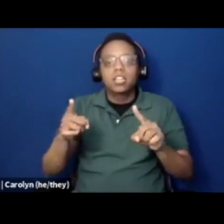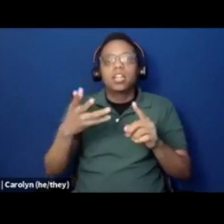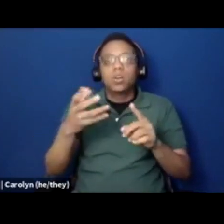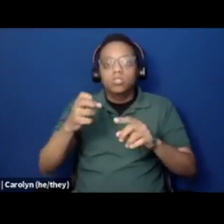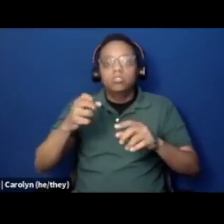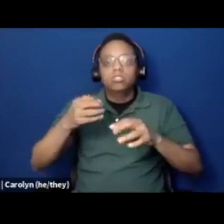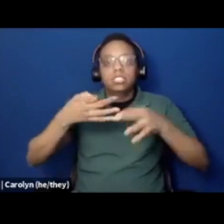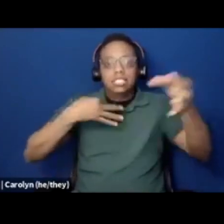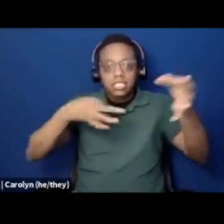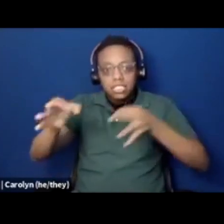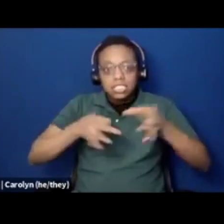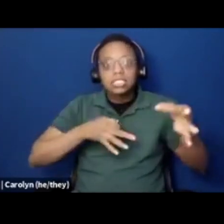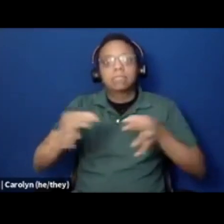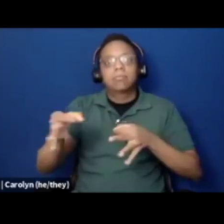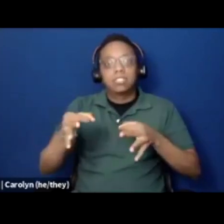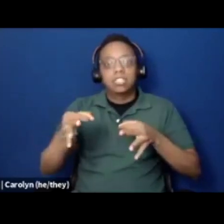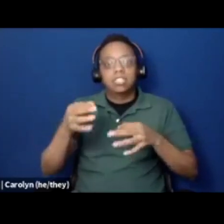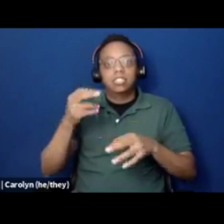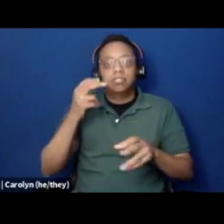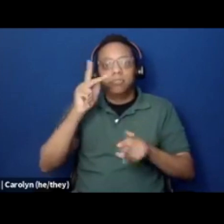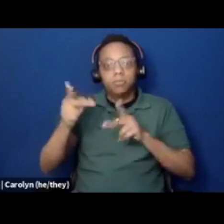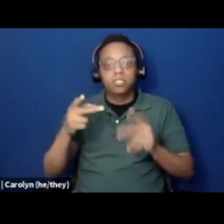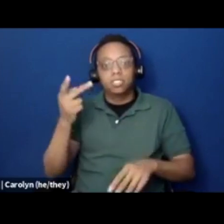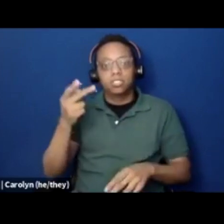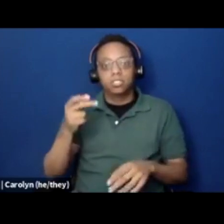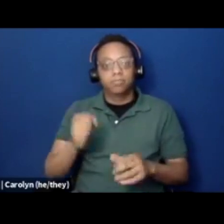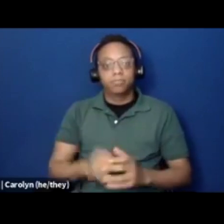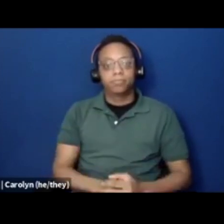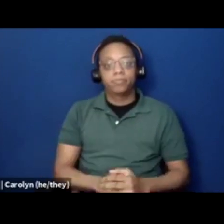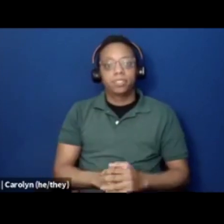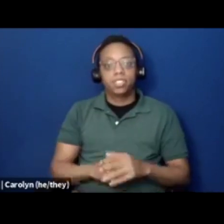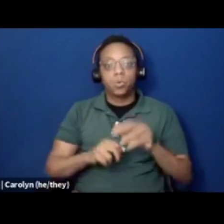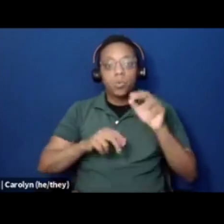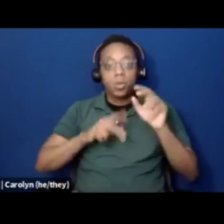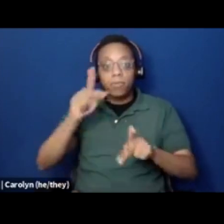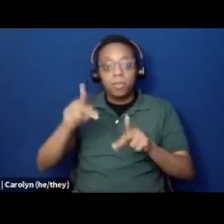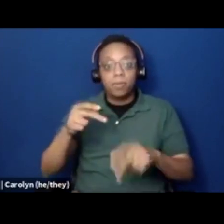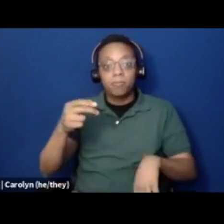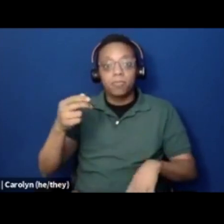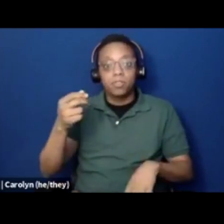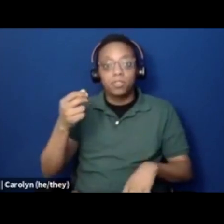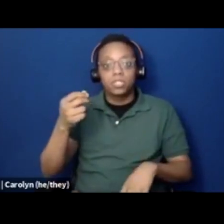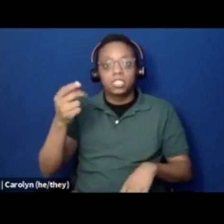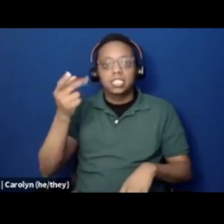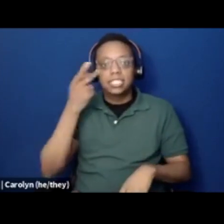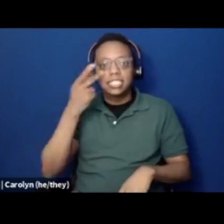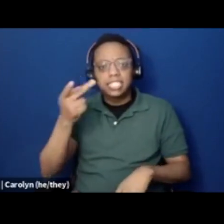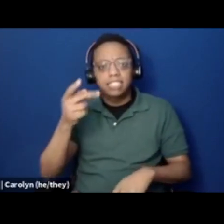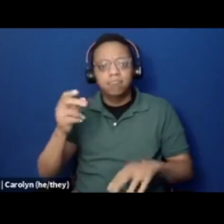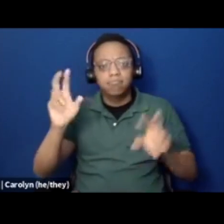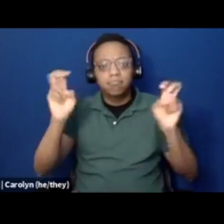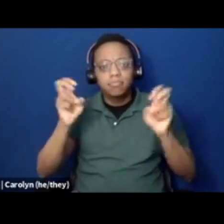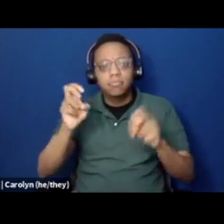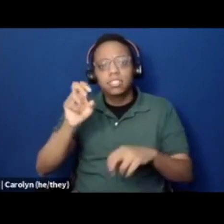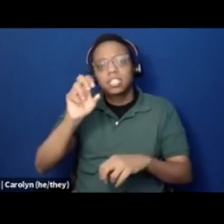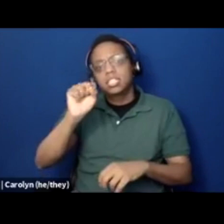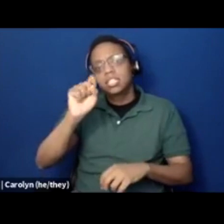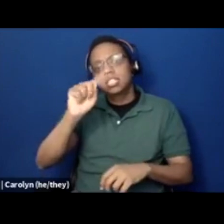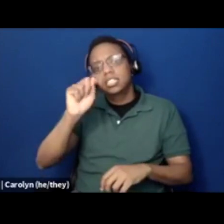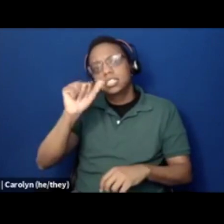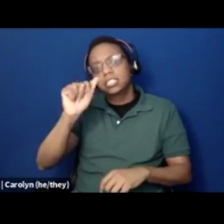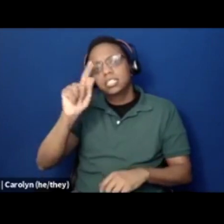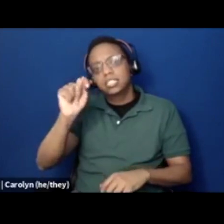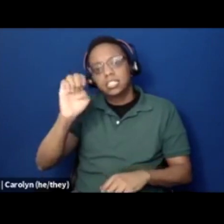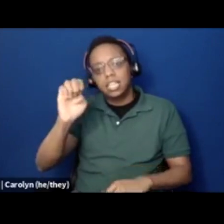are viewing this live understand what we mean when we say state-sanctioned violence, because, you know, language is a very tricky